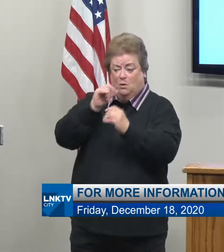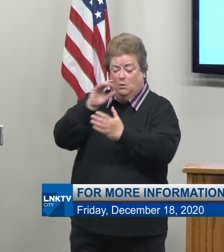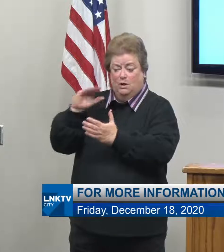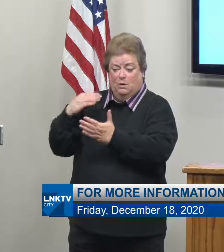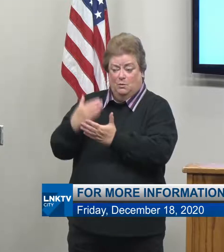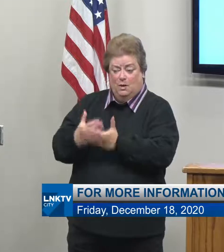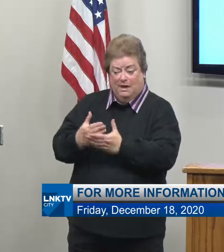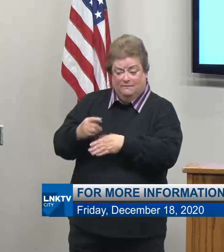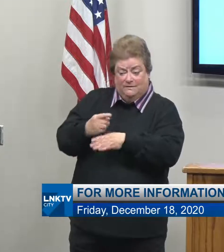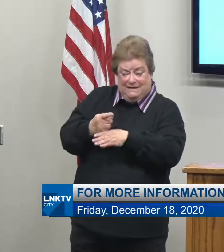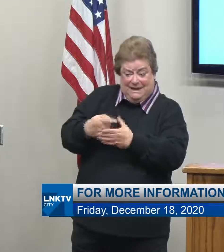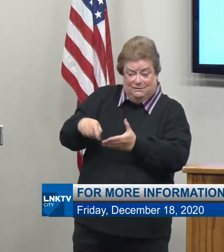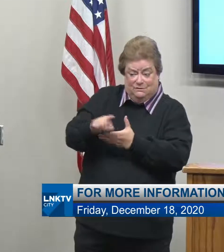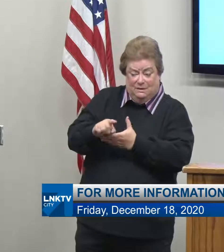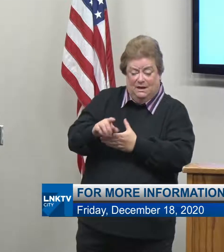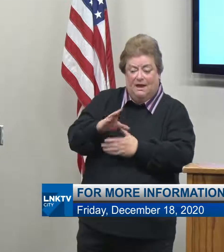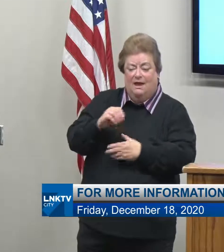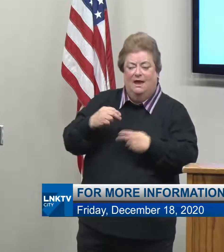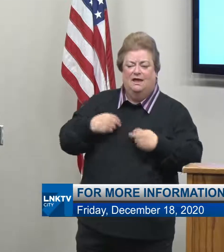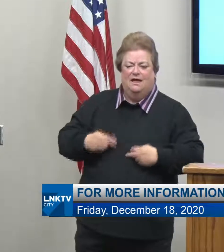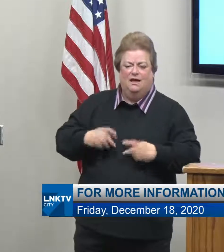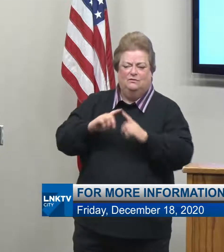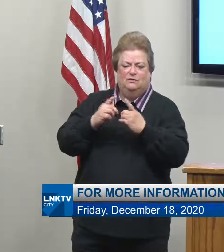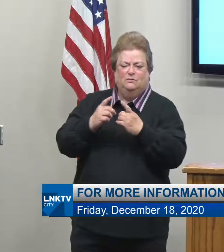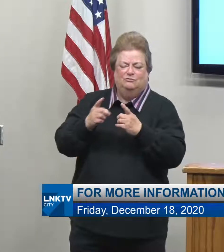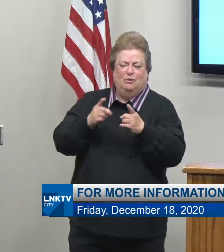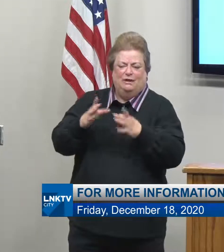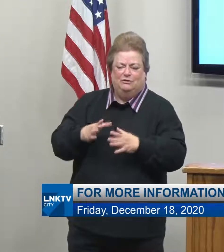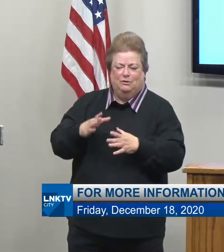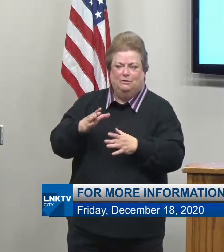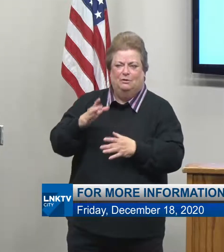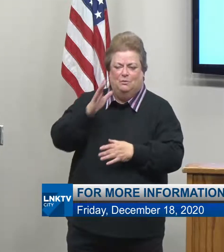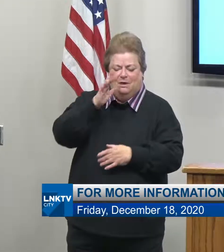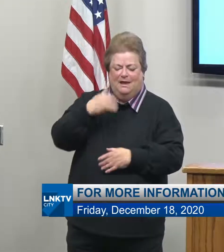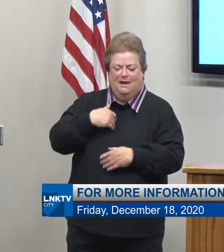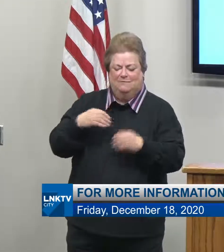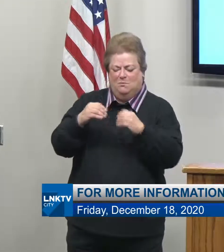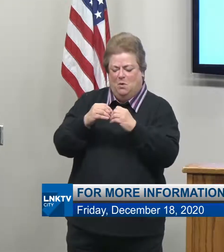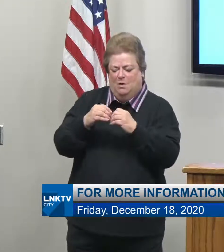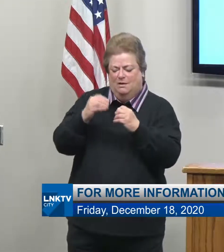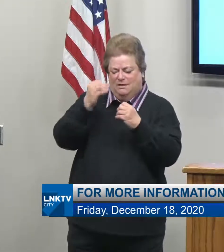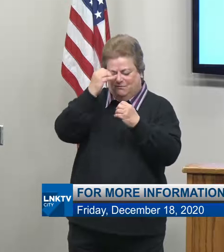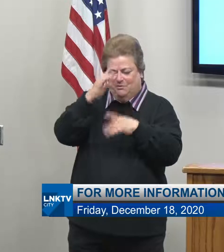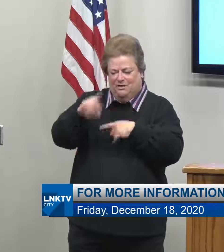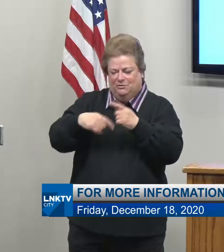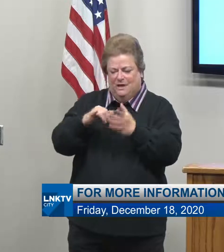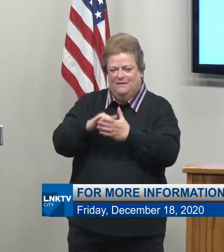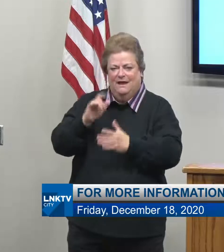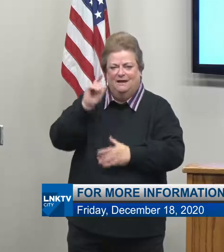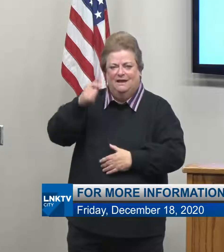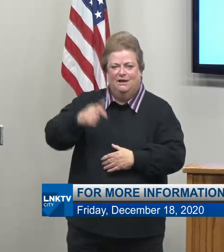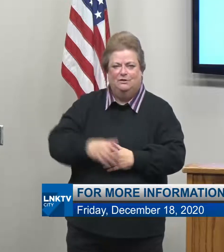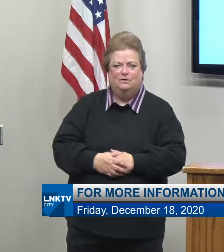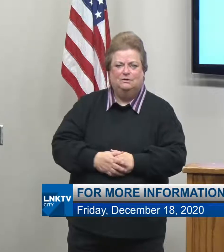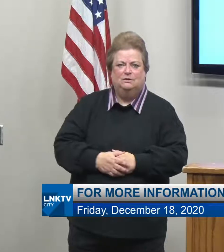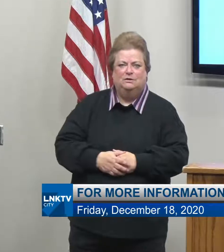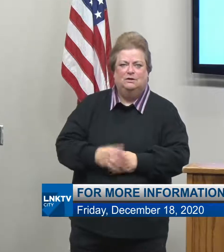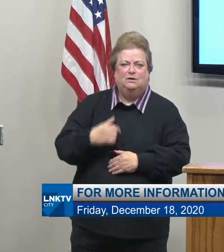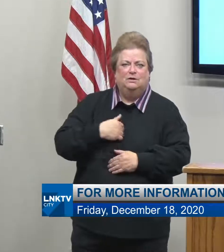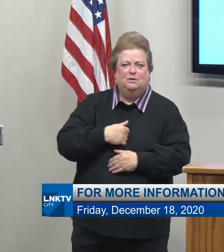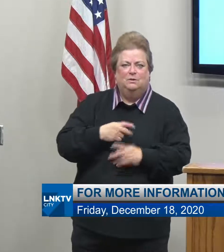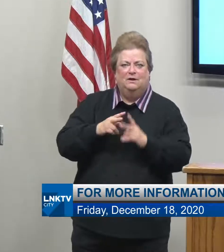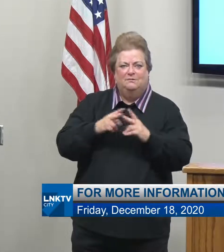as next week, and Health Director Pat Lopez will have more information on vaccines in just a few minutes. We are so grateful